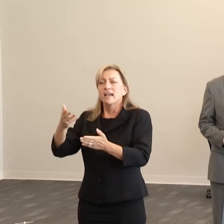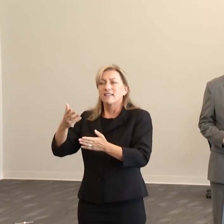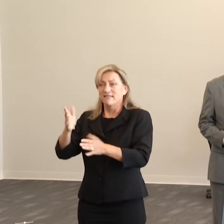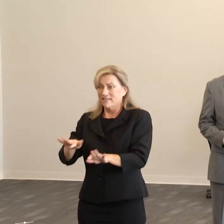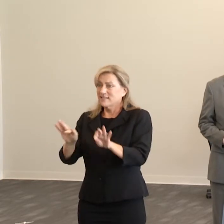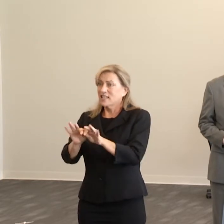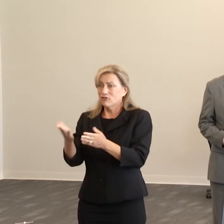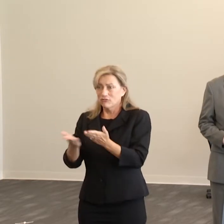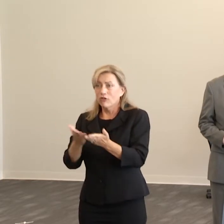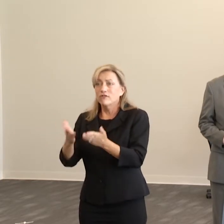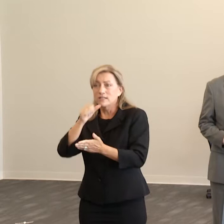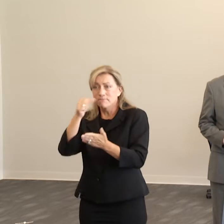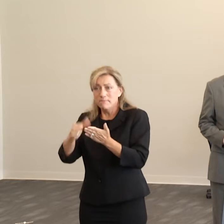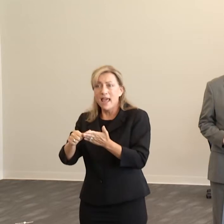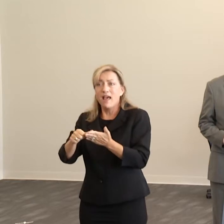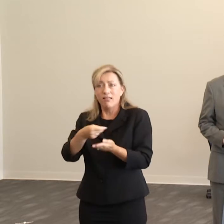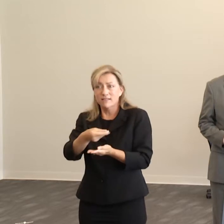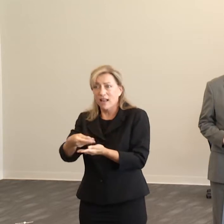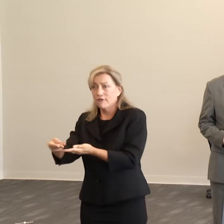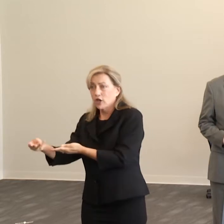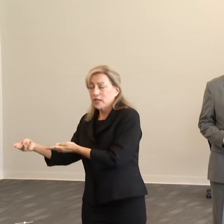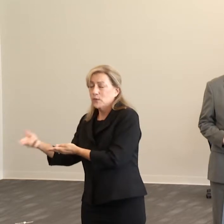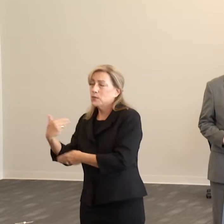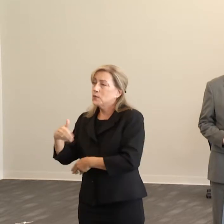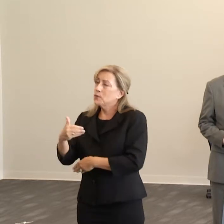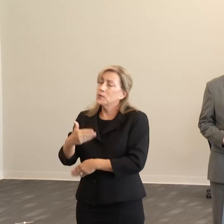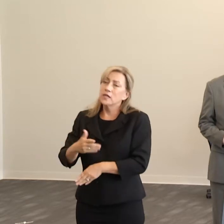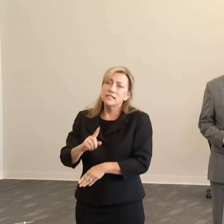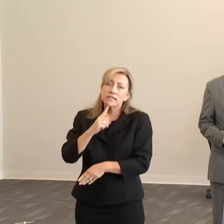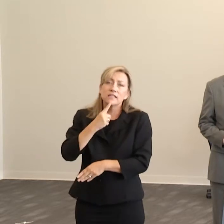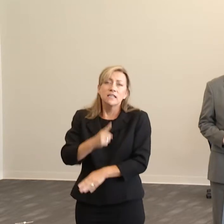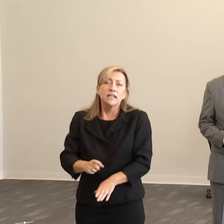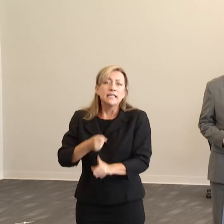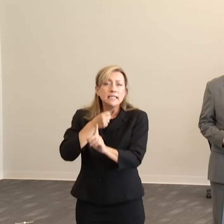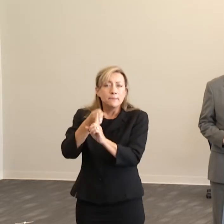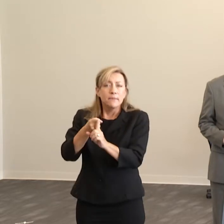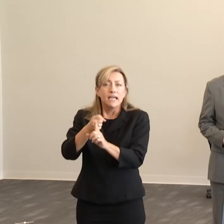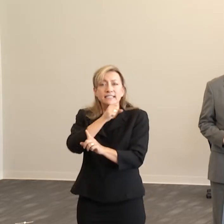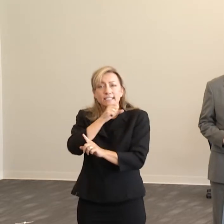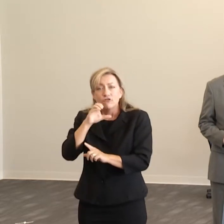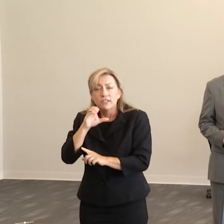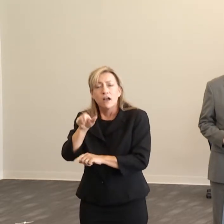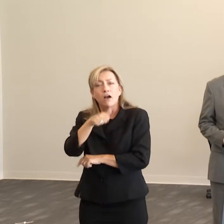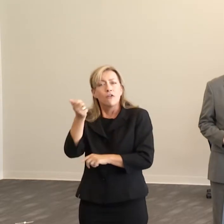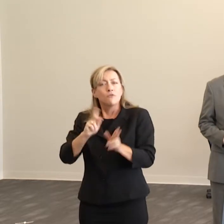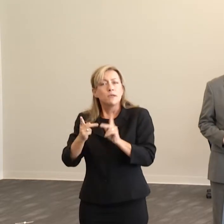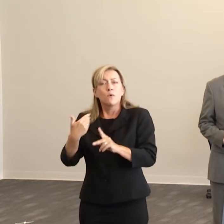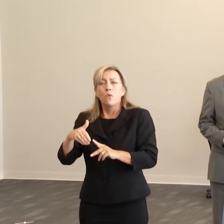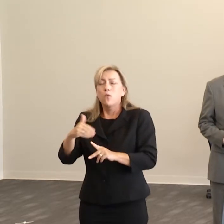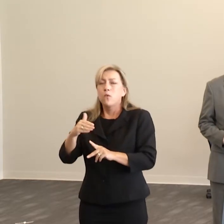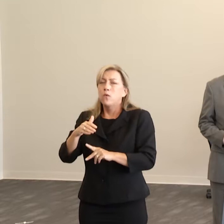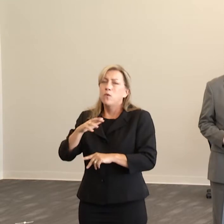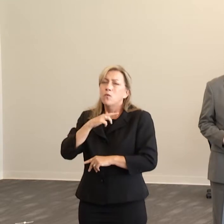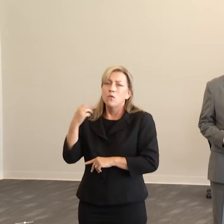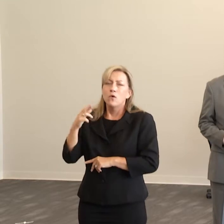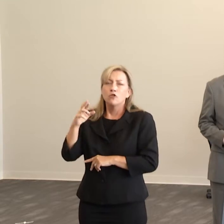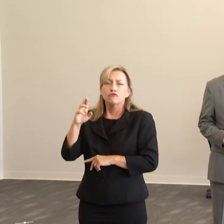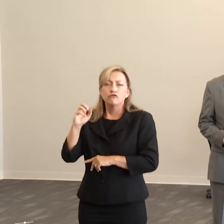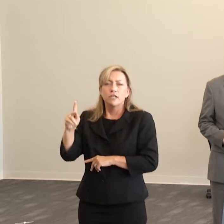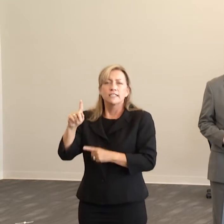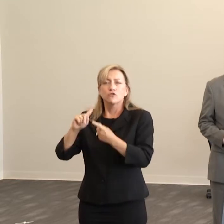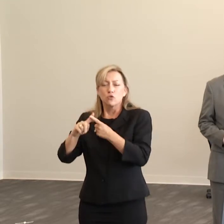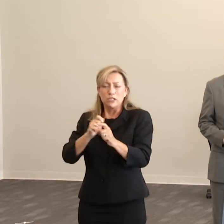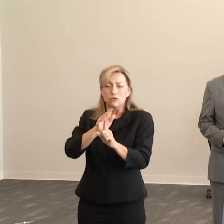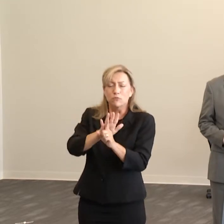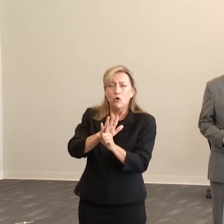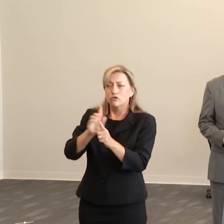delivery. This has severely impacted seniors and other individuals who are at high risk of exposure to COVID-19